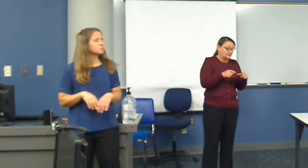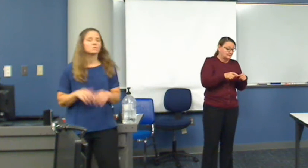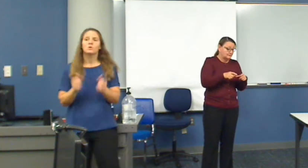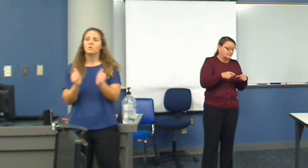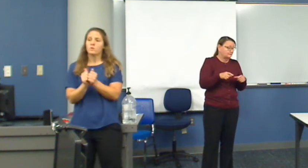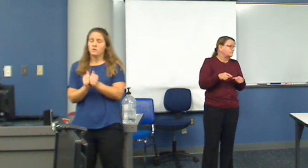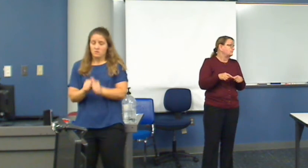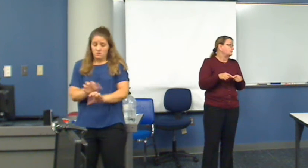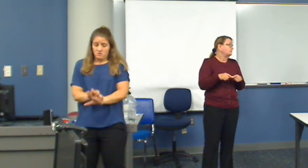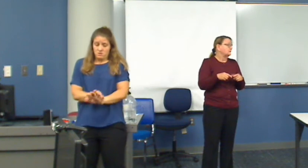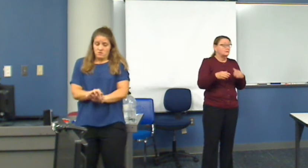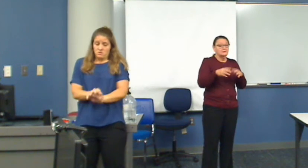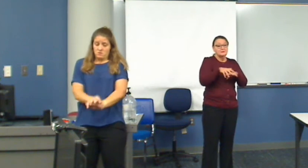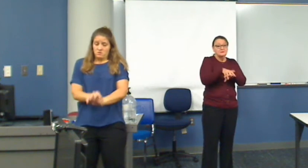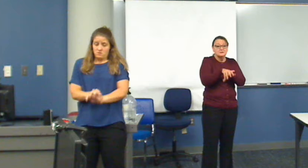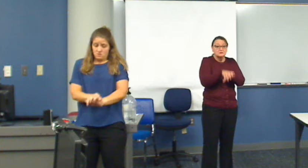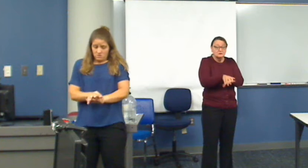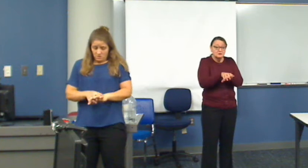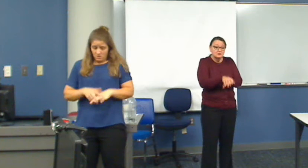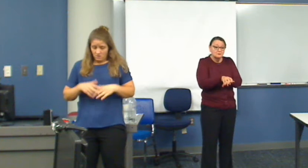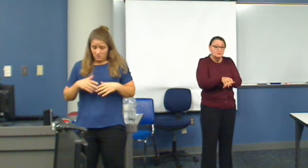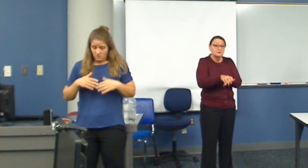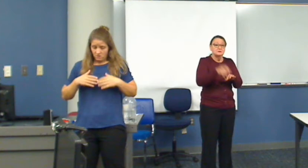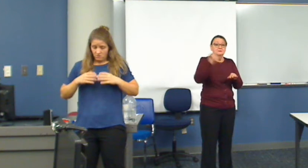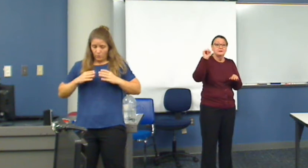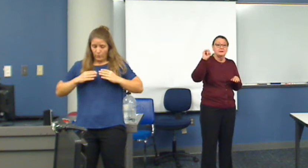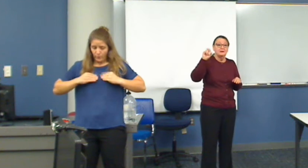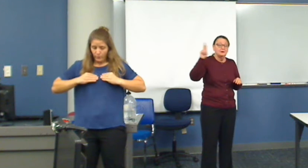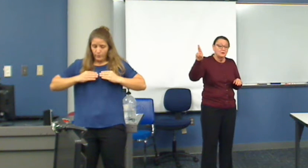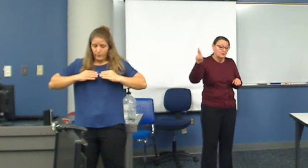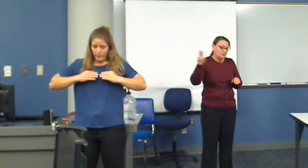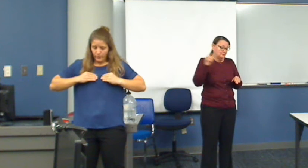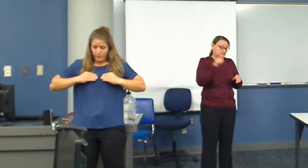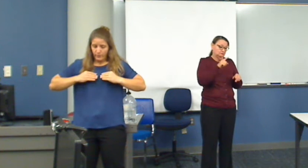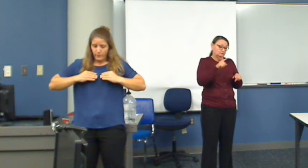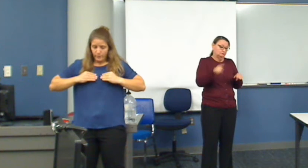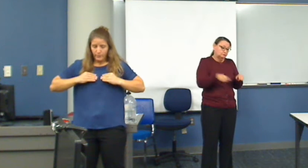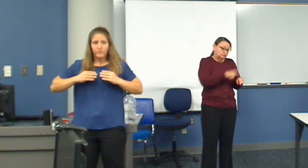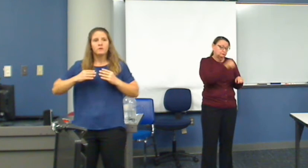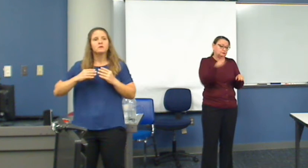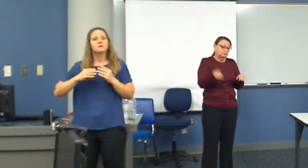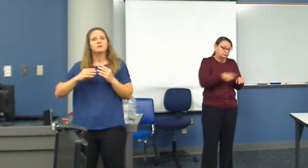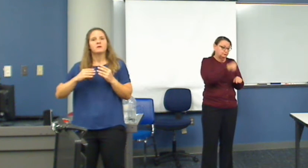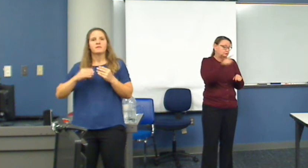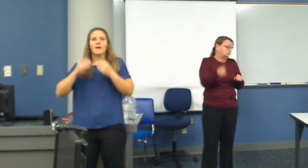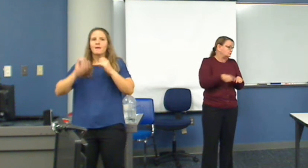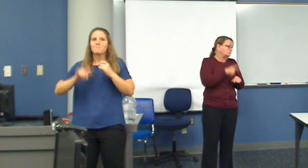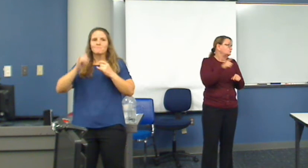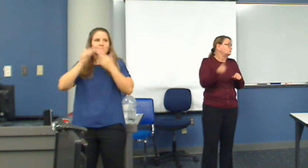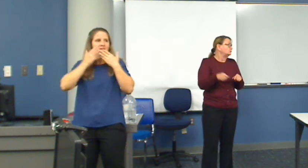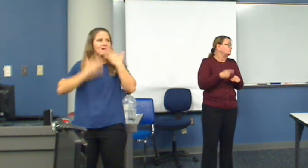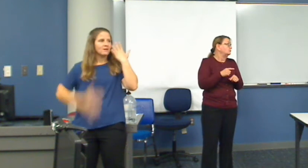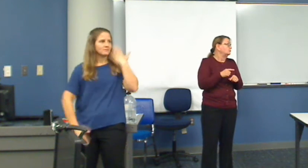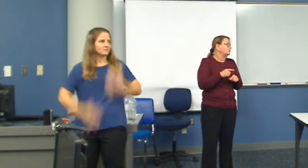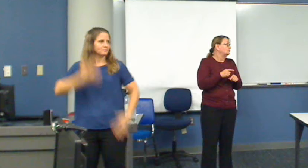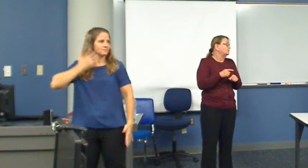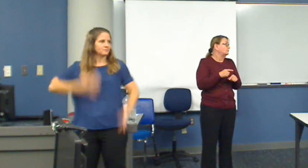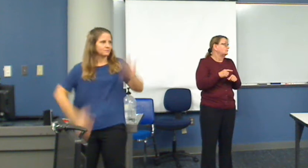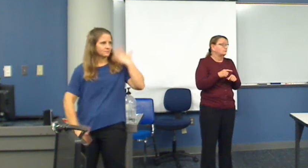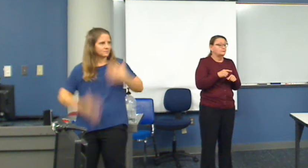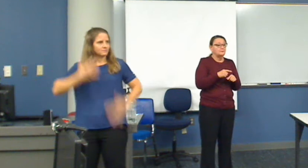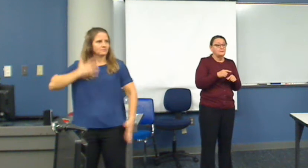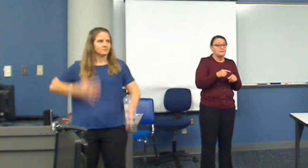is circulating with oxygen still, or what's in there, circulating the blood. And it's also possibly